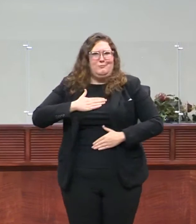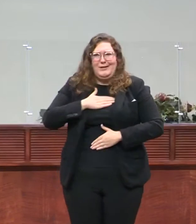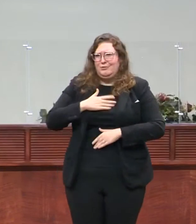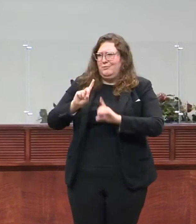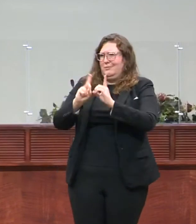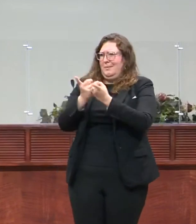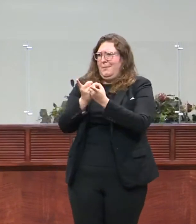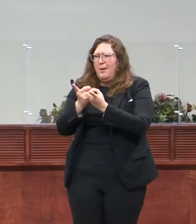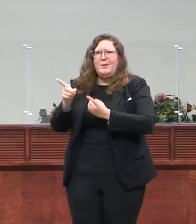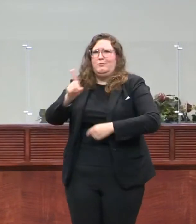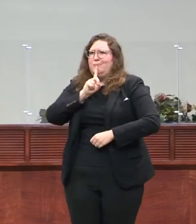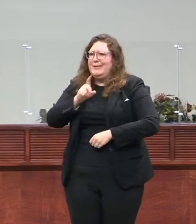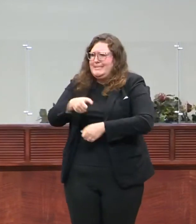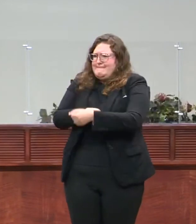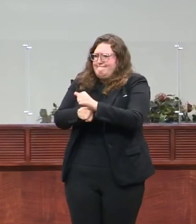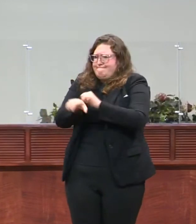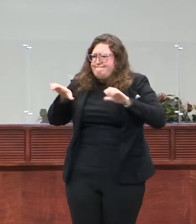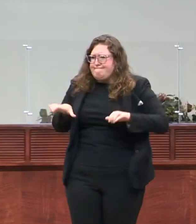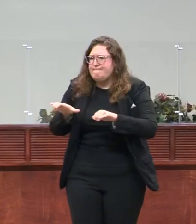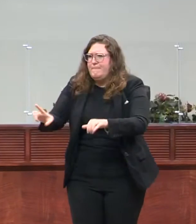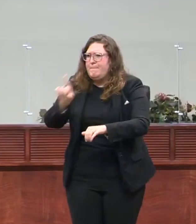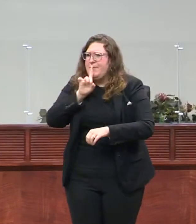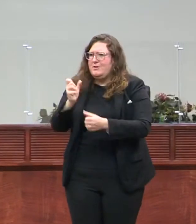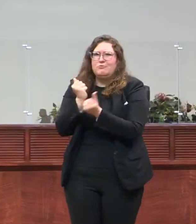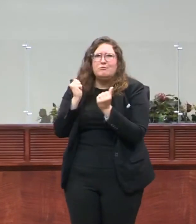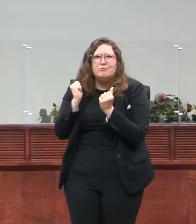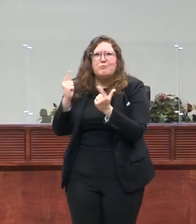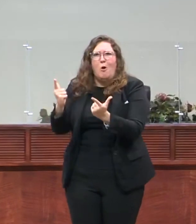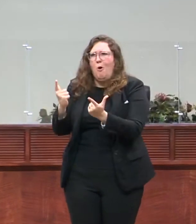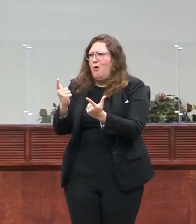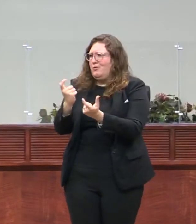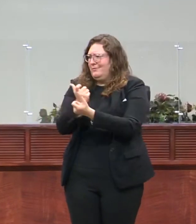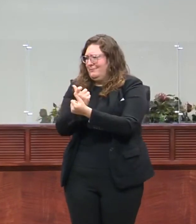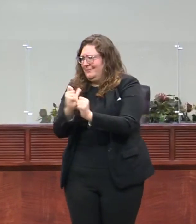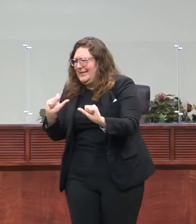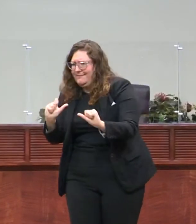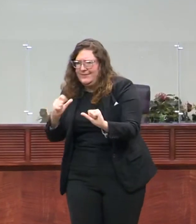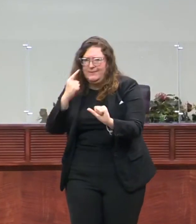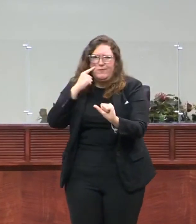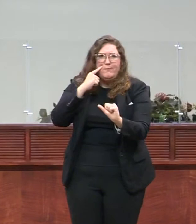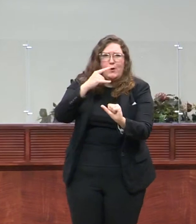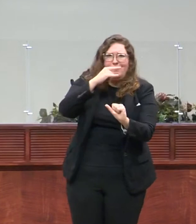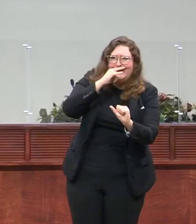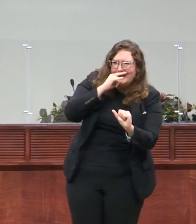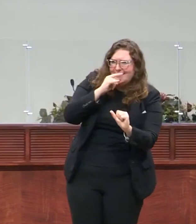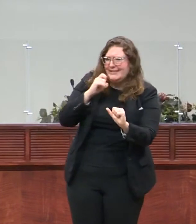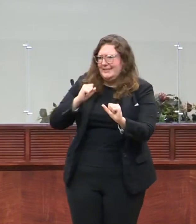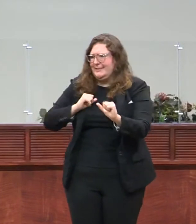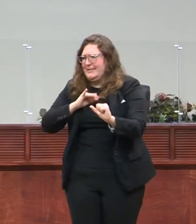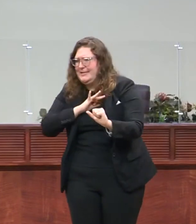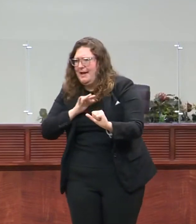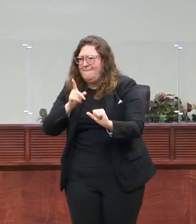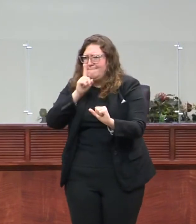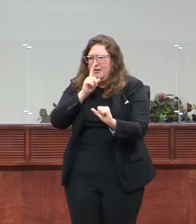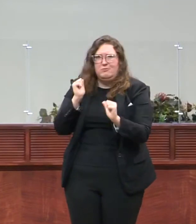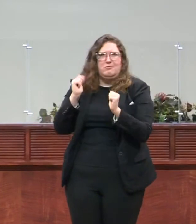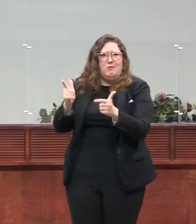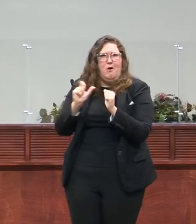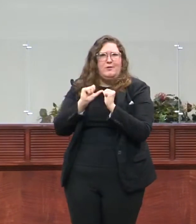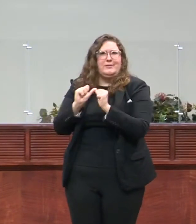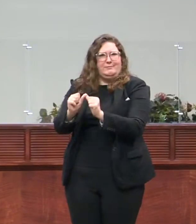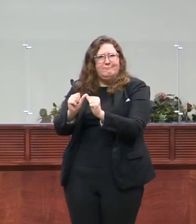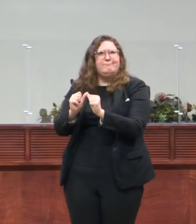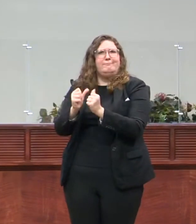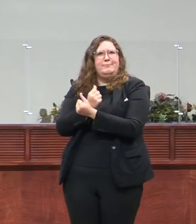safety of children and staff involved in the county-run after-school programs. Due to an increase in